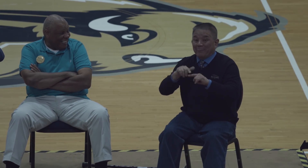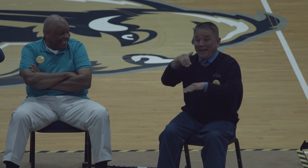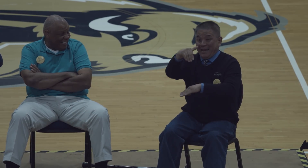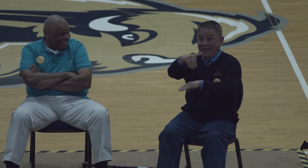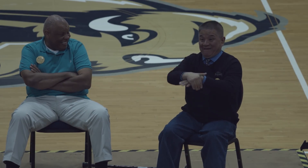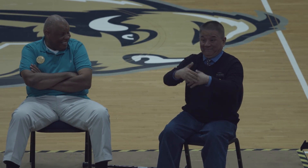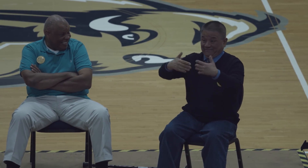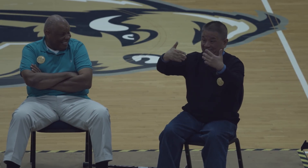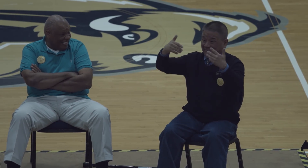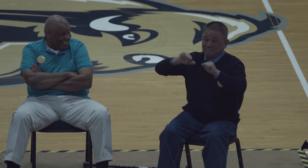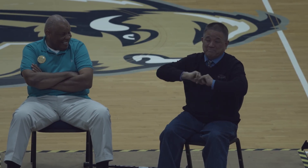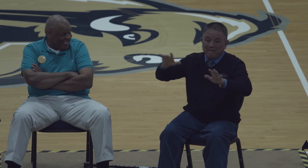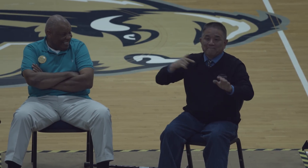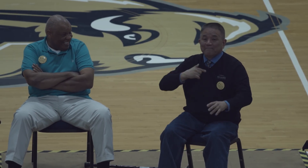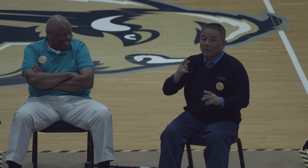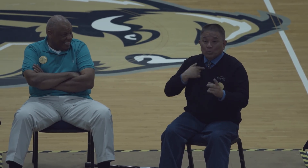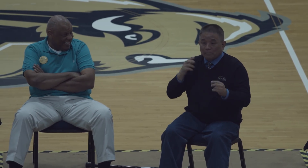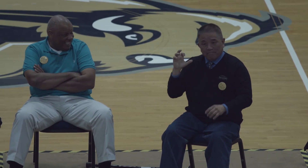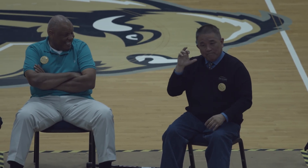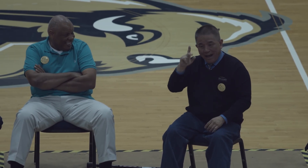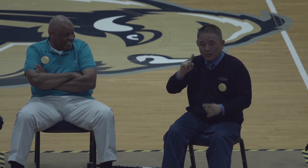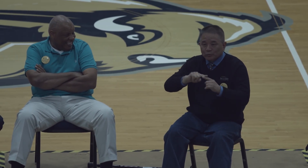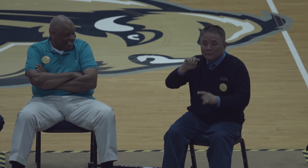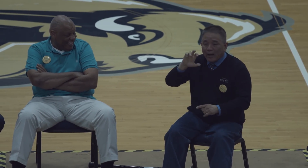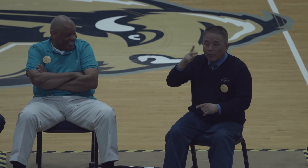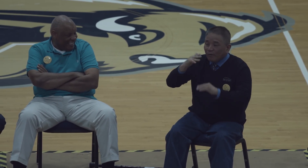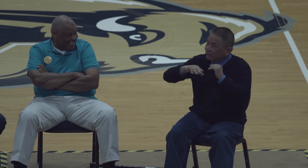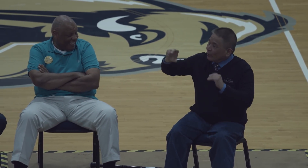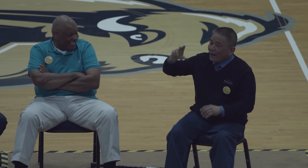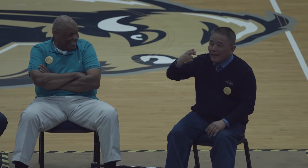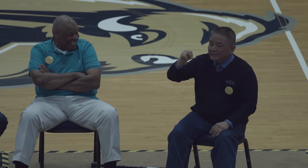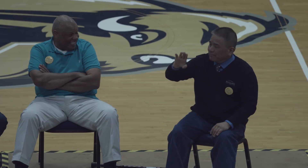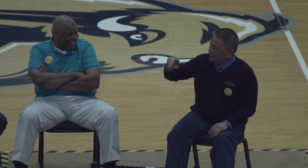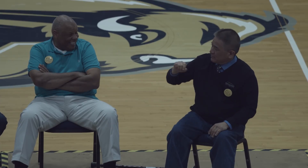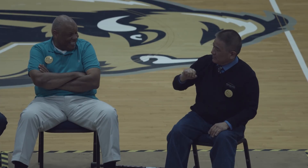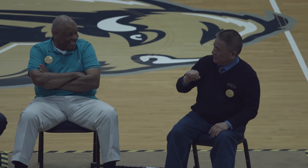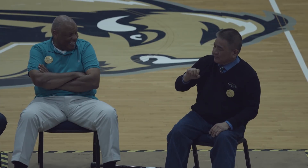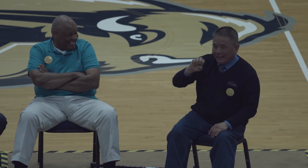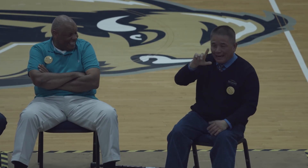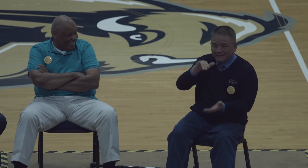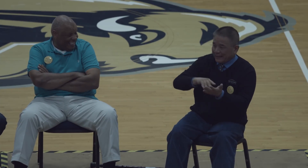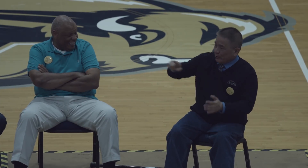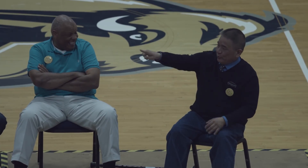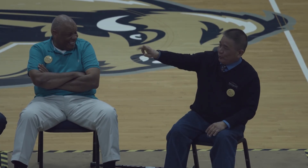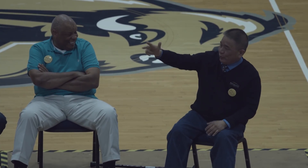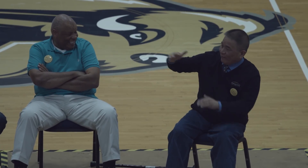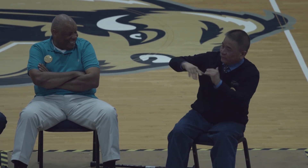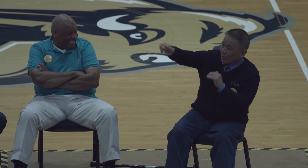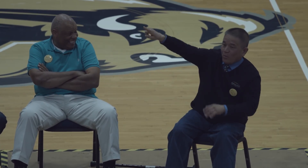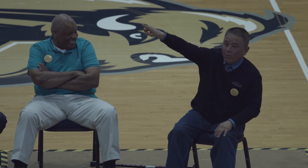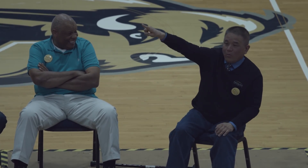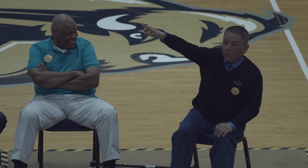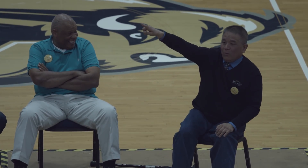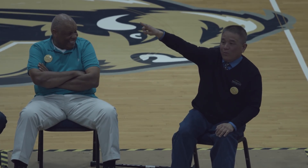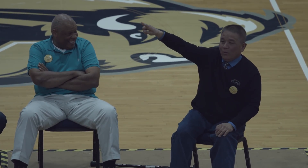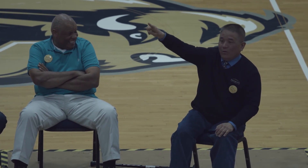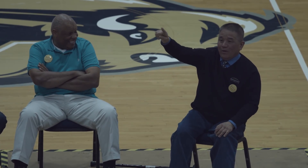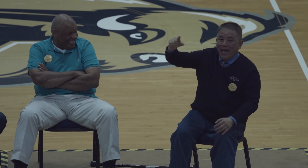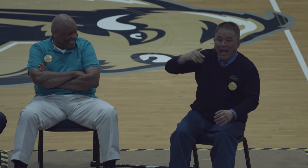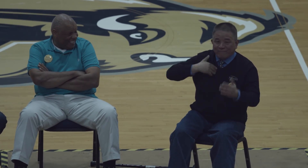an unknown photographer, but by the time that evening ended, I came back to, it wasn't the H&B, it was the Ely building